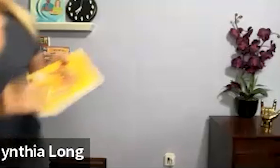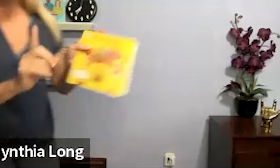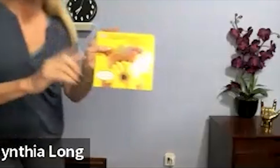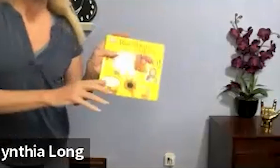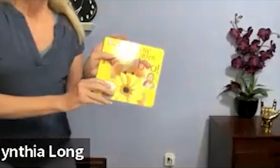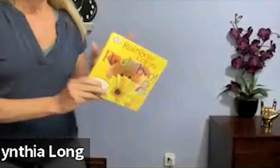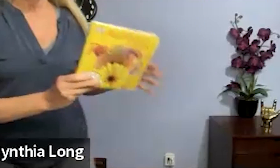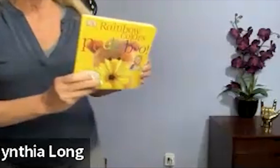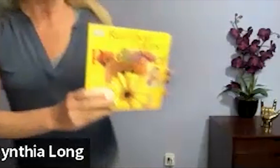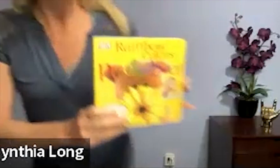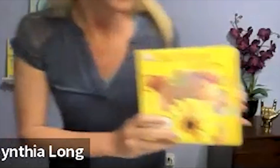Okay, so right here,